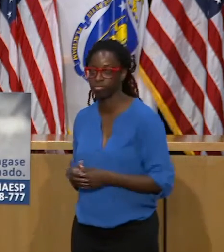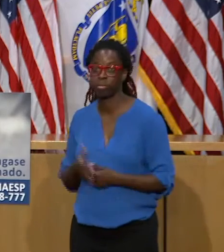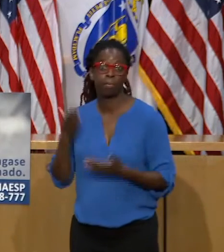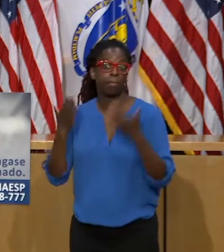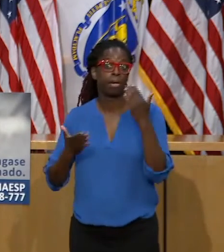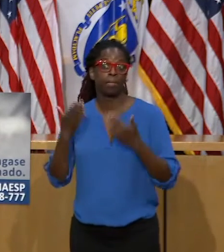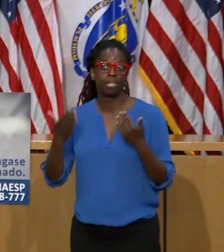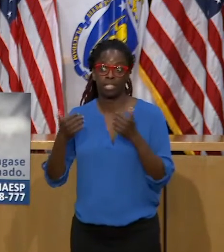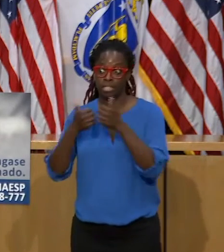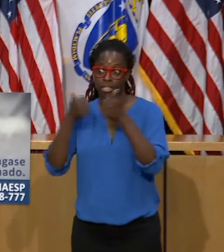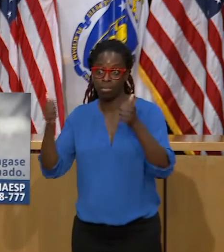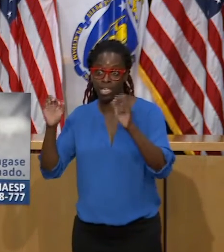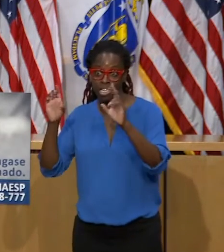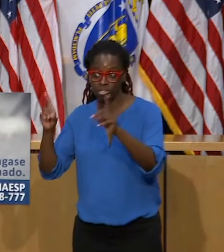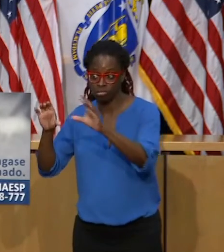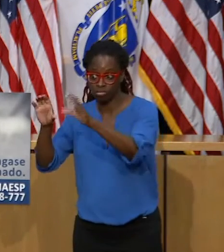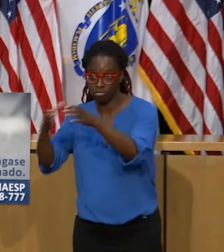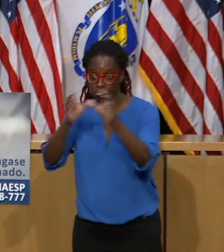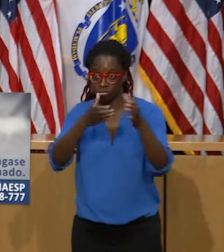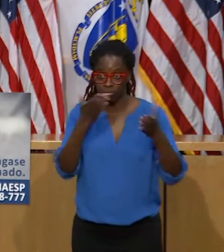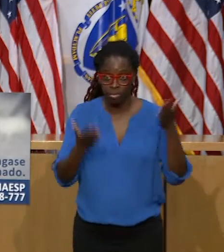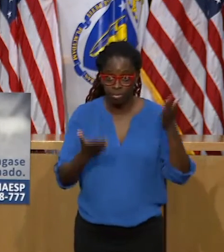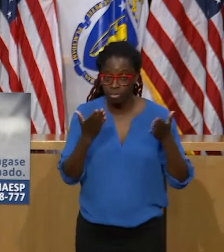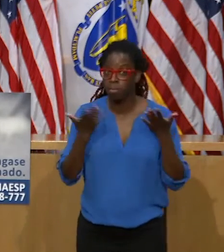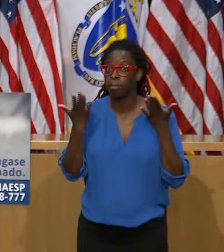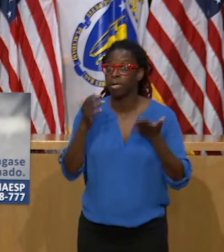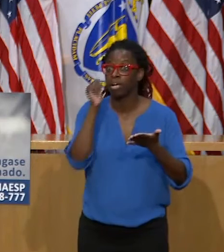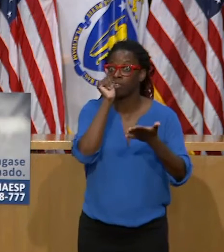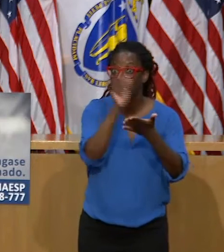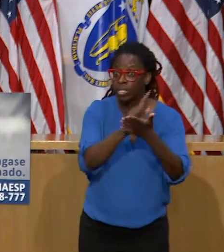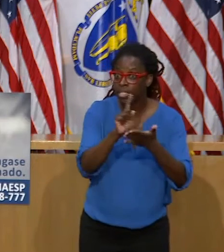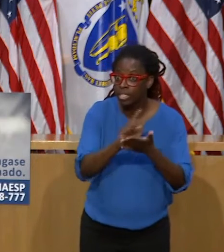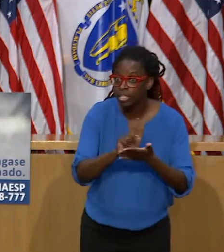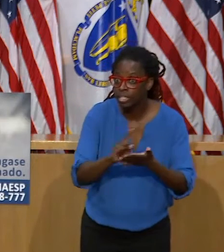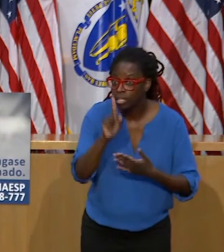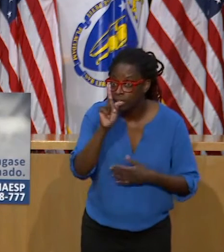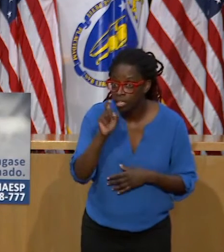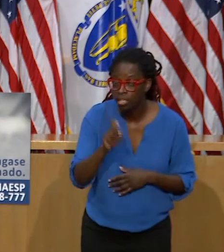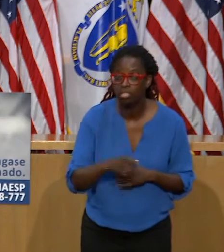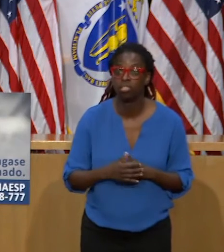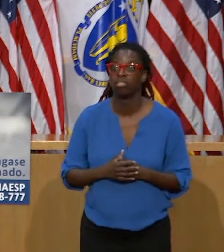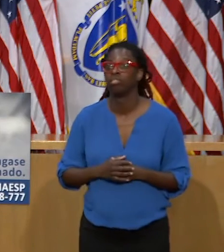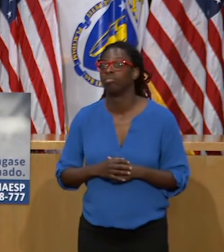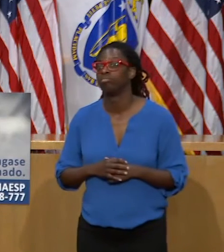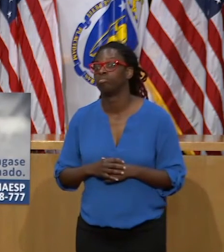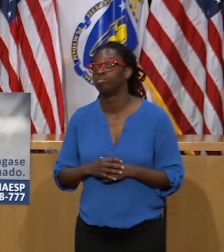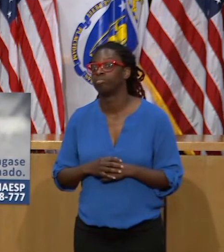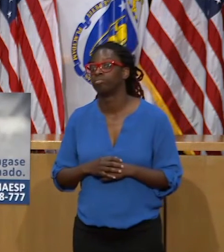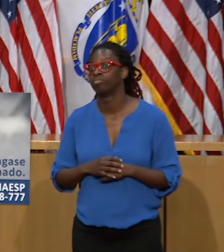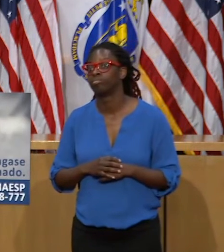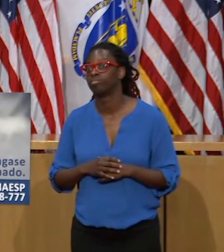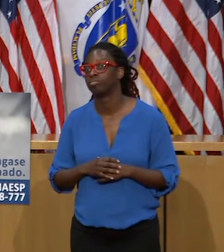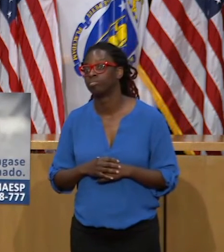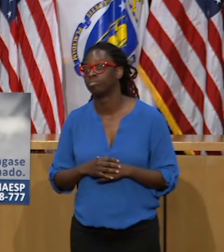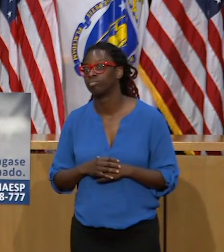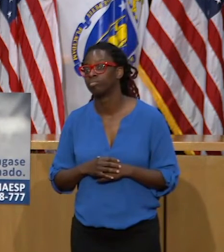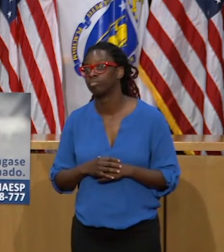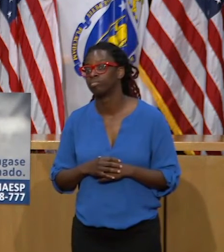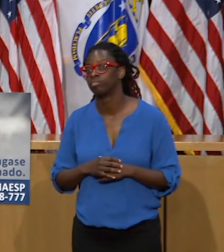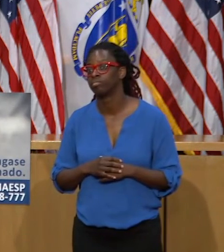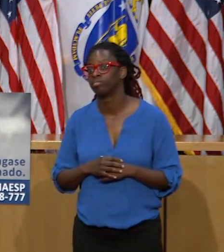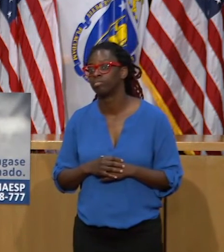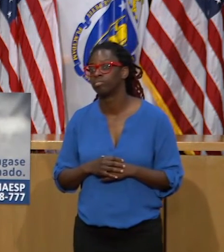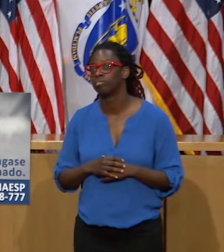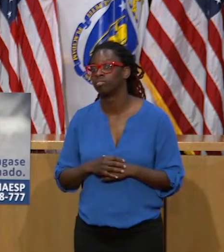in, not every other week, but every week, because we know that, particularly for some of our complex special education students, there's been